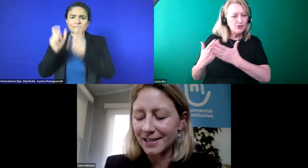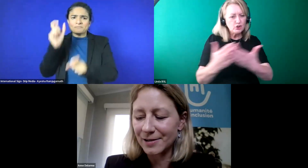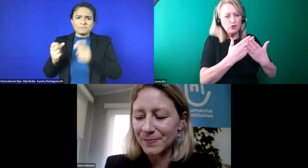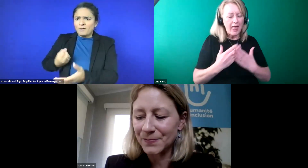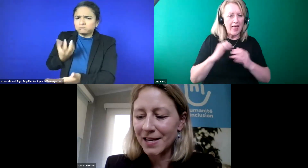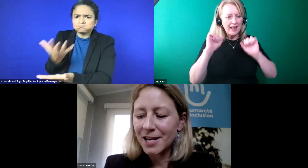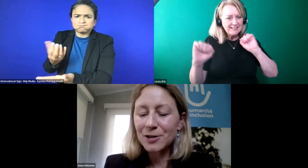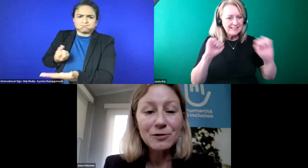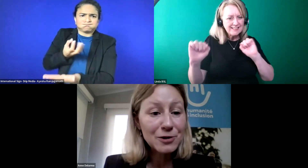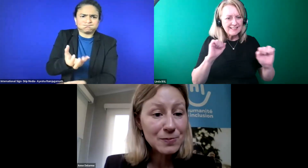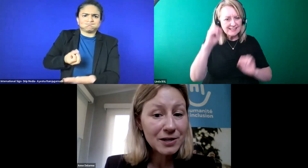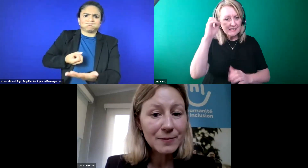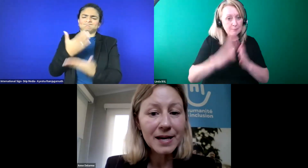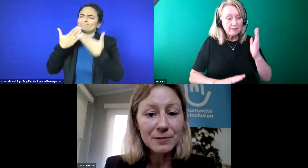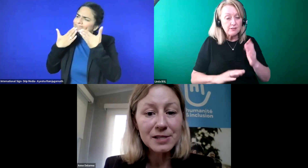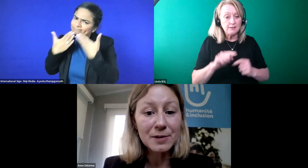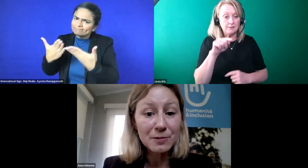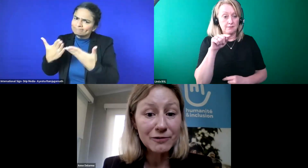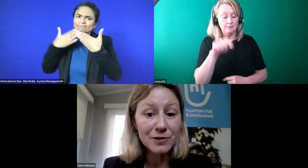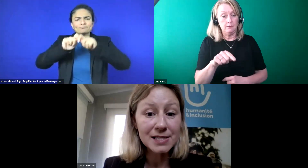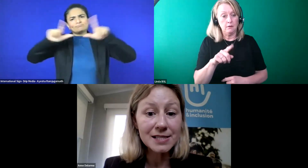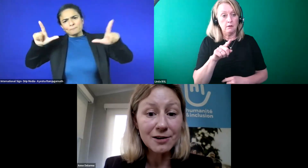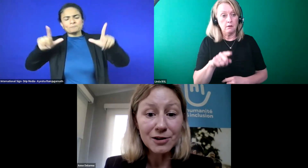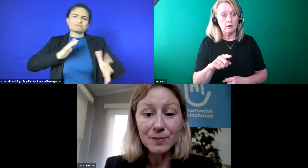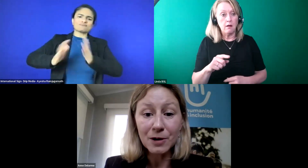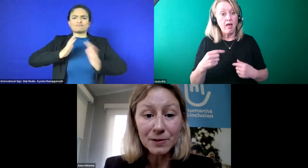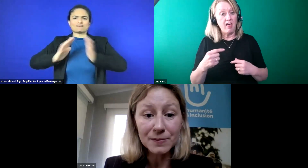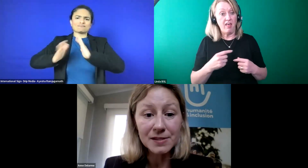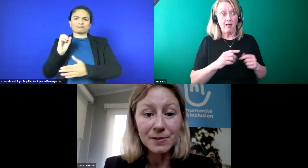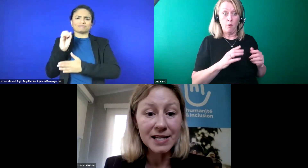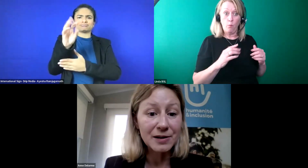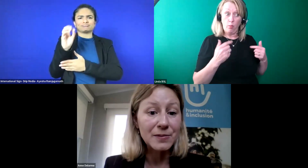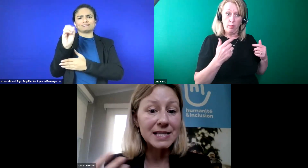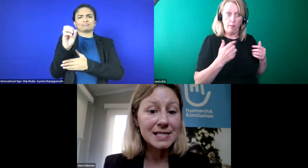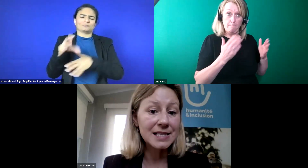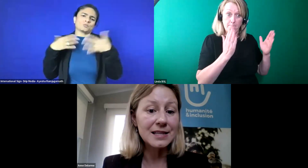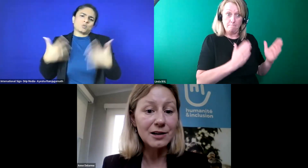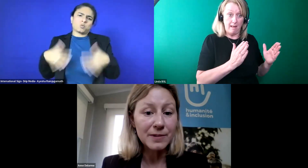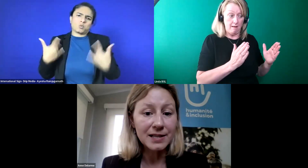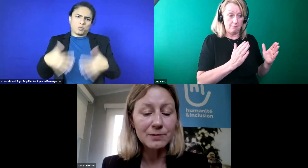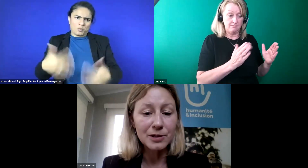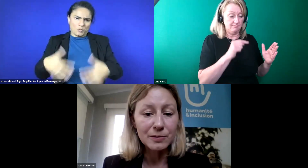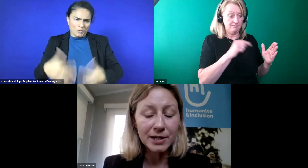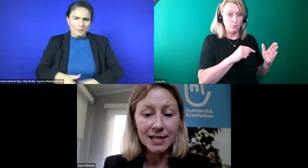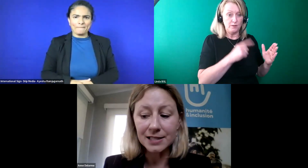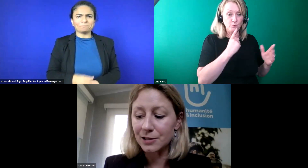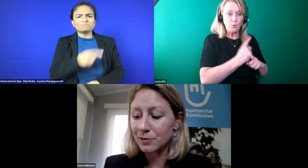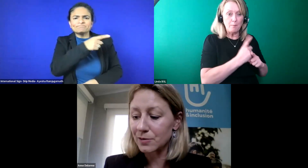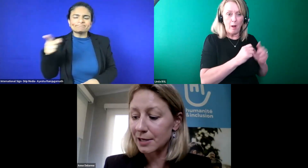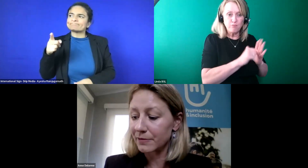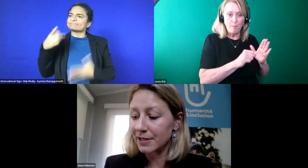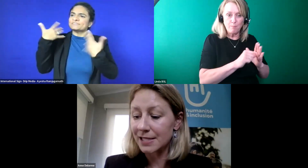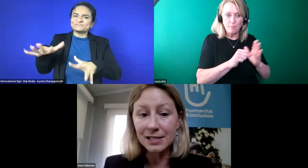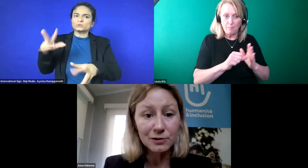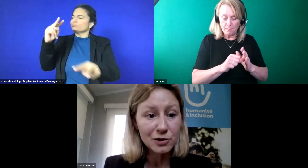And, you know, the first part of the panel was a bit more focused on the problems, but we can see that already we're getting